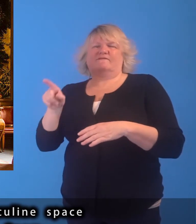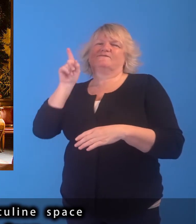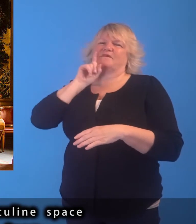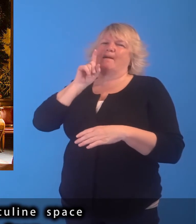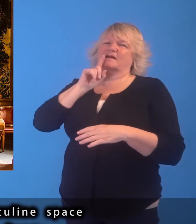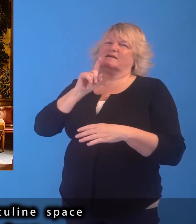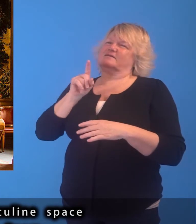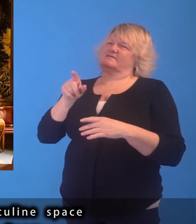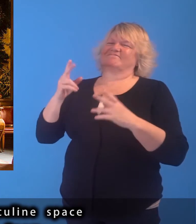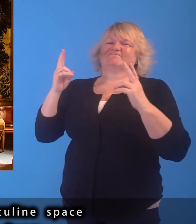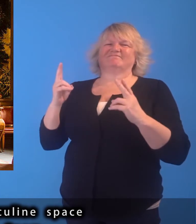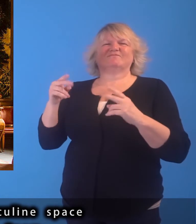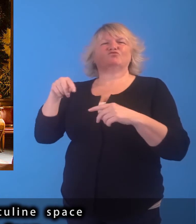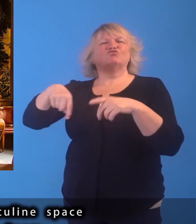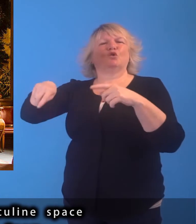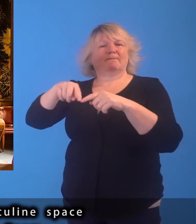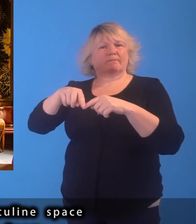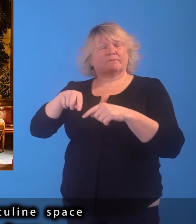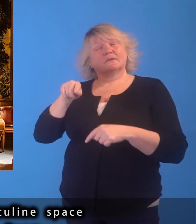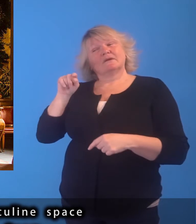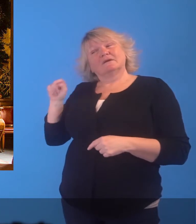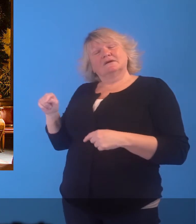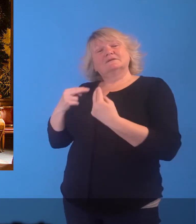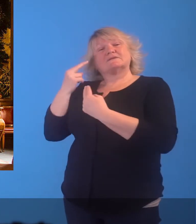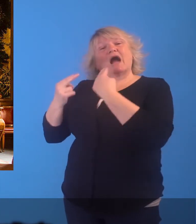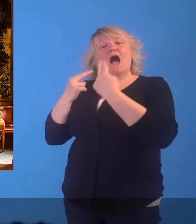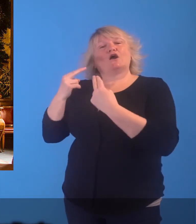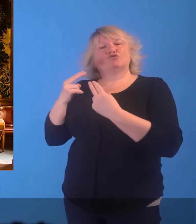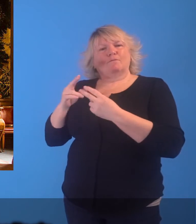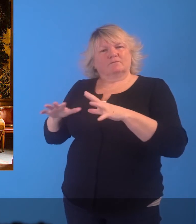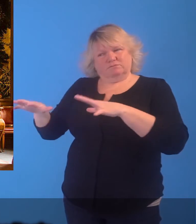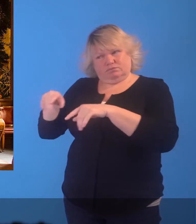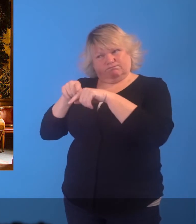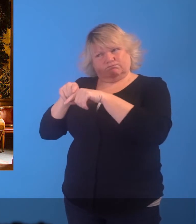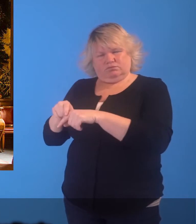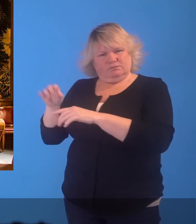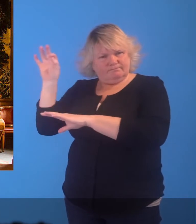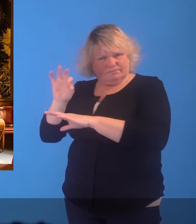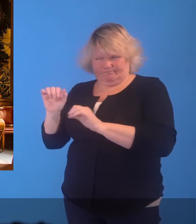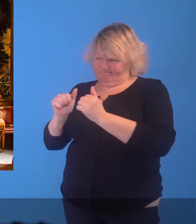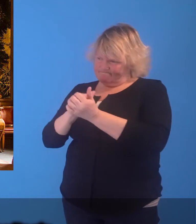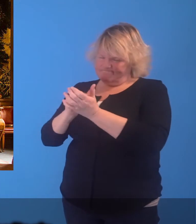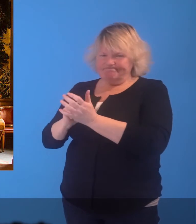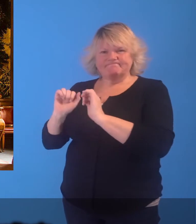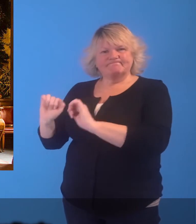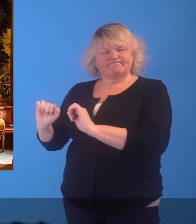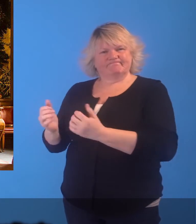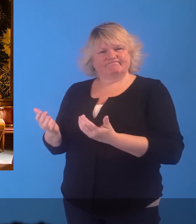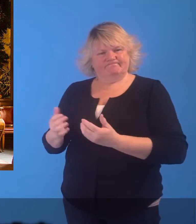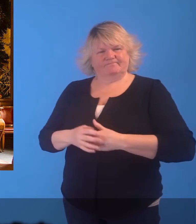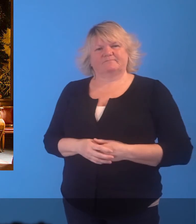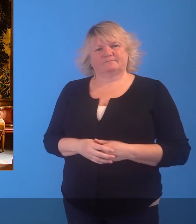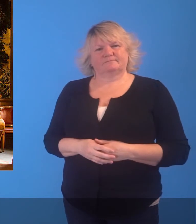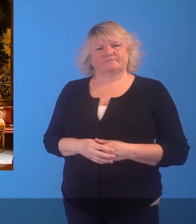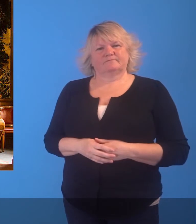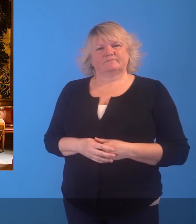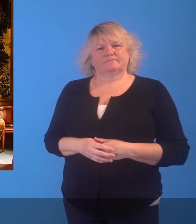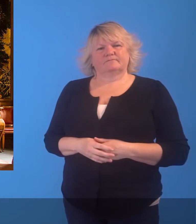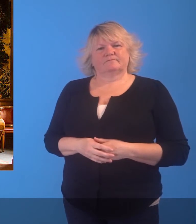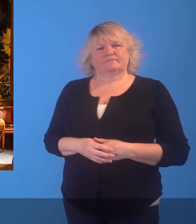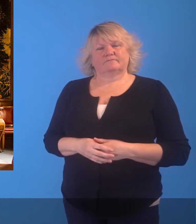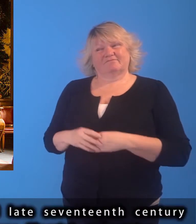A fine view across the grounds to the River Forth has never changed, creating a